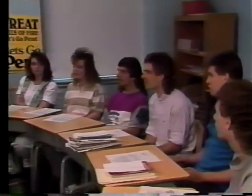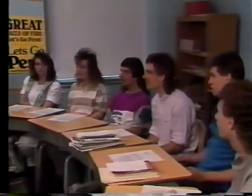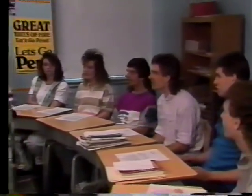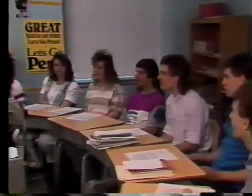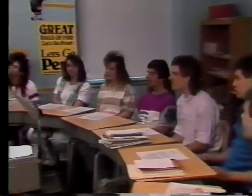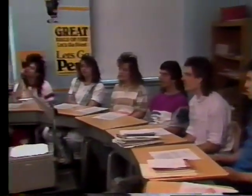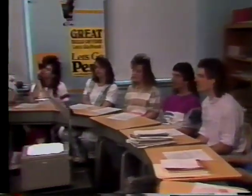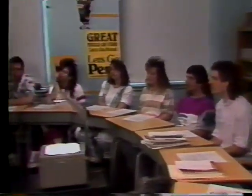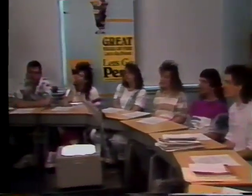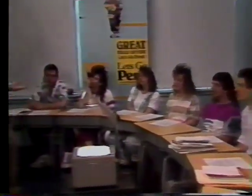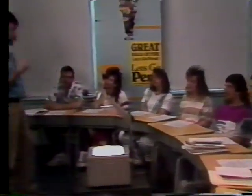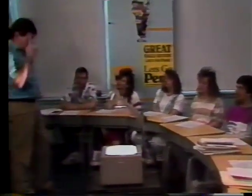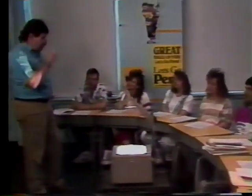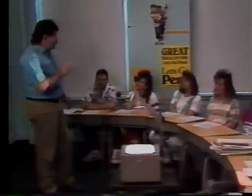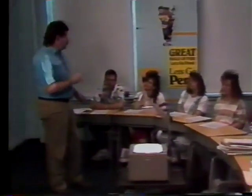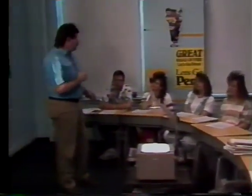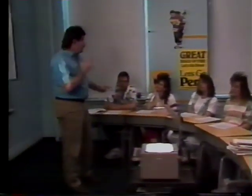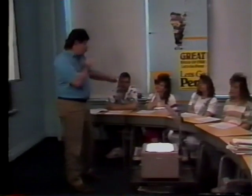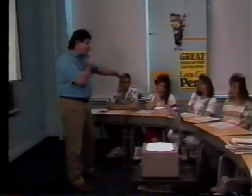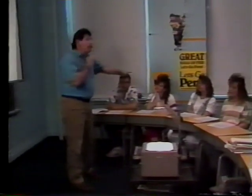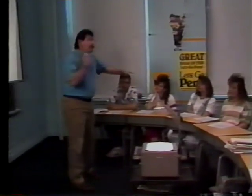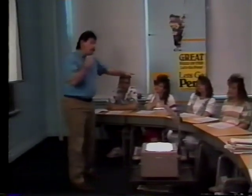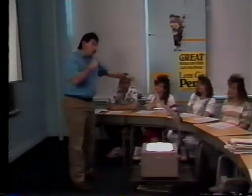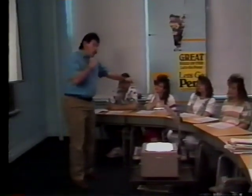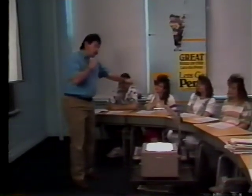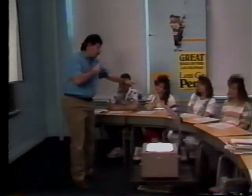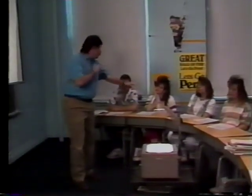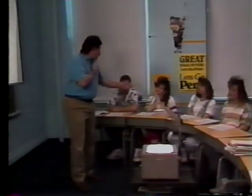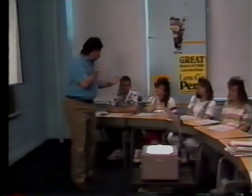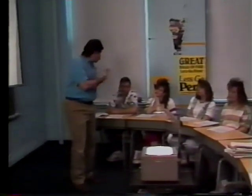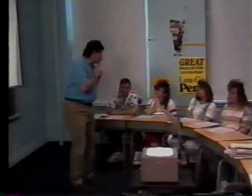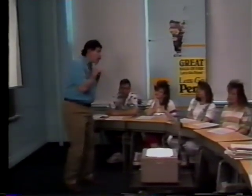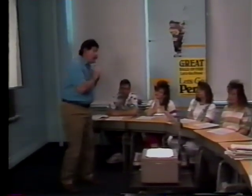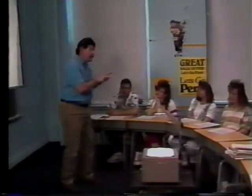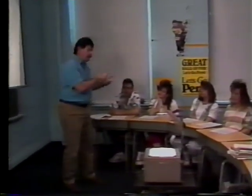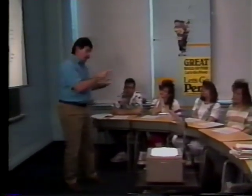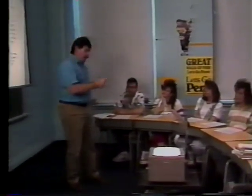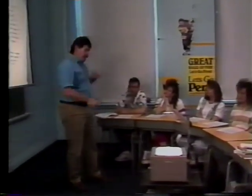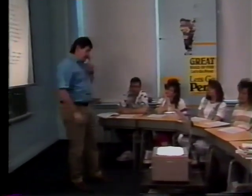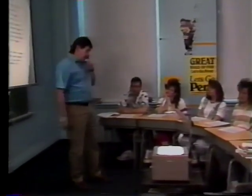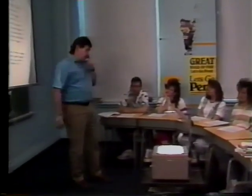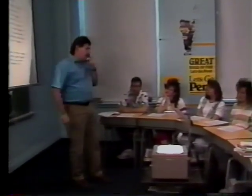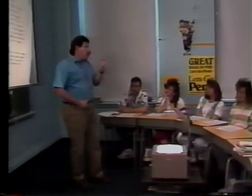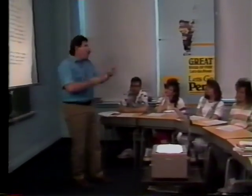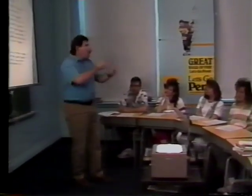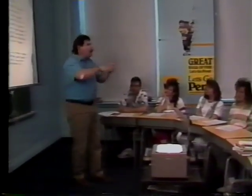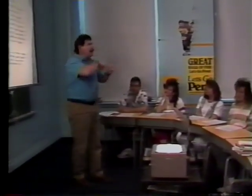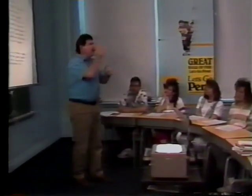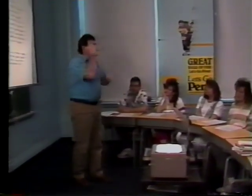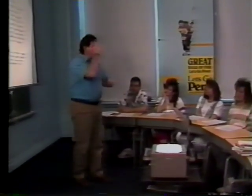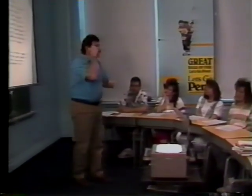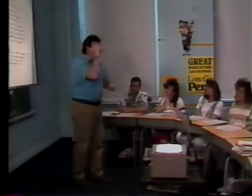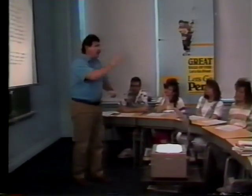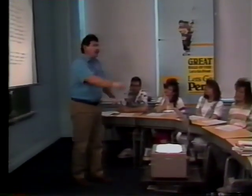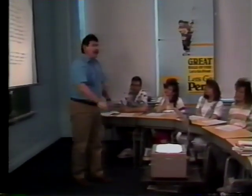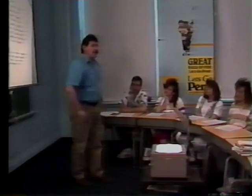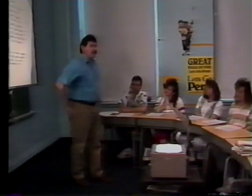Right. So your mind won't be lonely, you won't be bored. Good answers, you two. What else does he consider